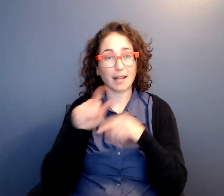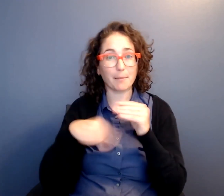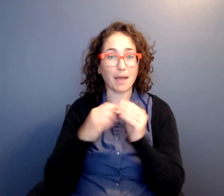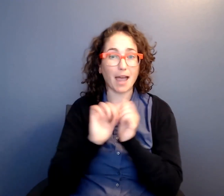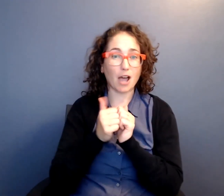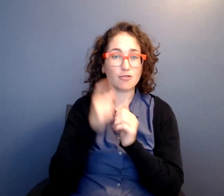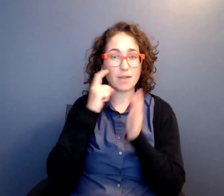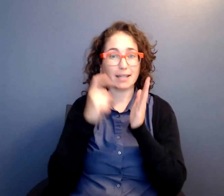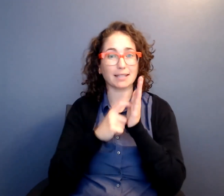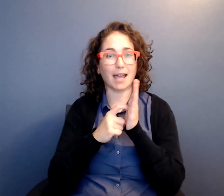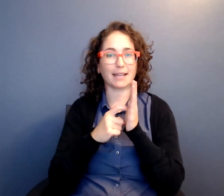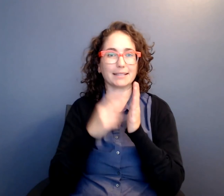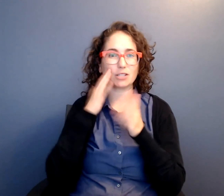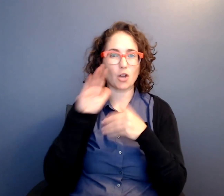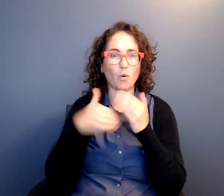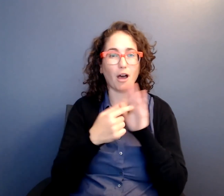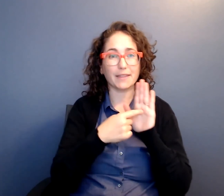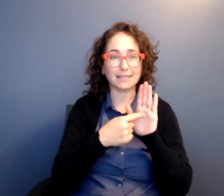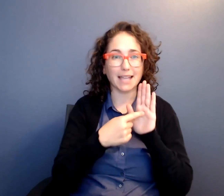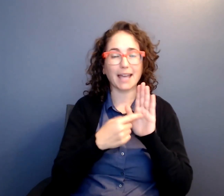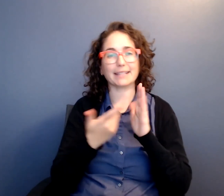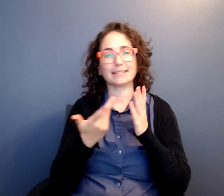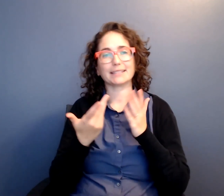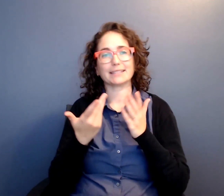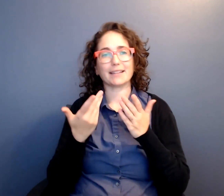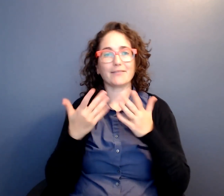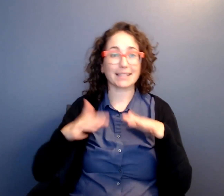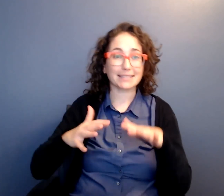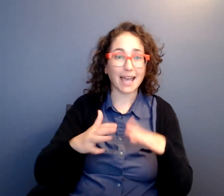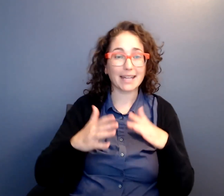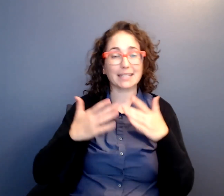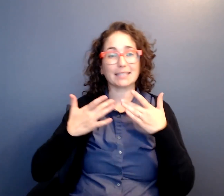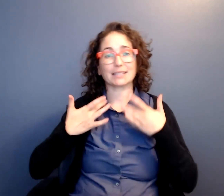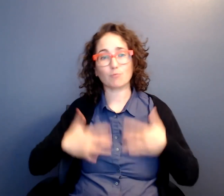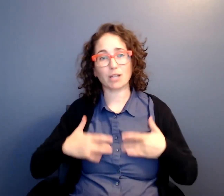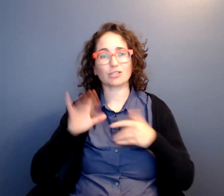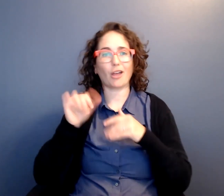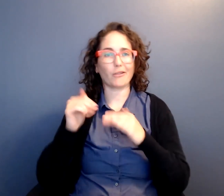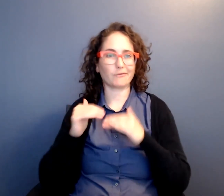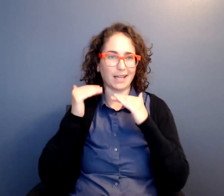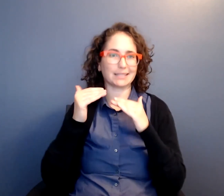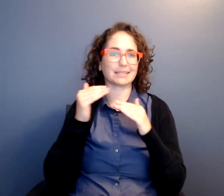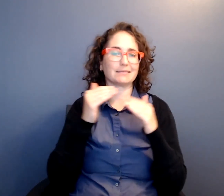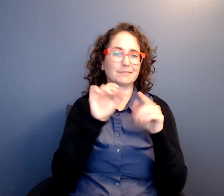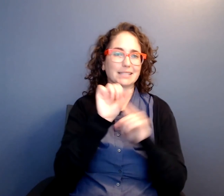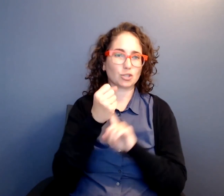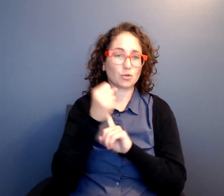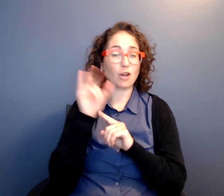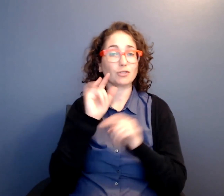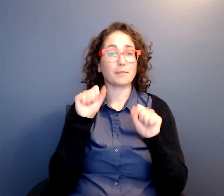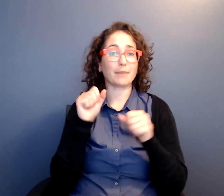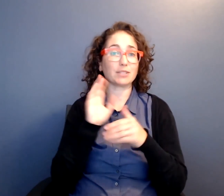signs and symptoms of anxiety, depression, and other advanced conditions, and then to be able to intervene and to